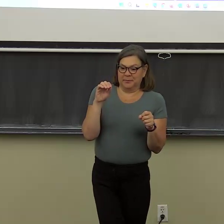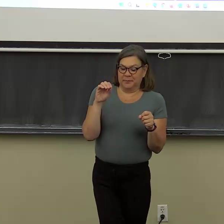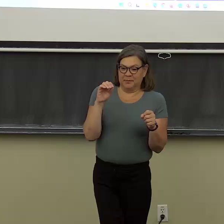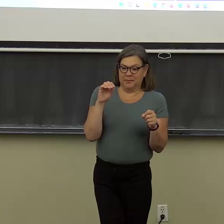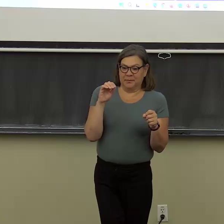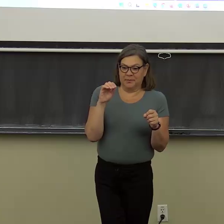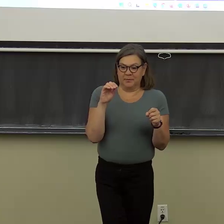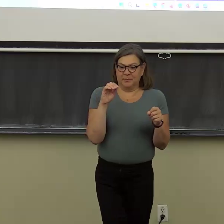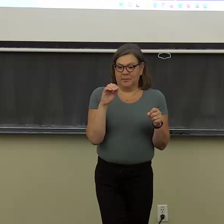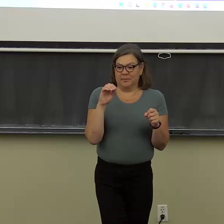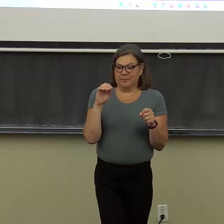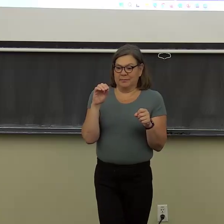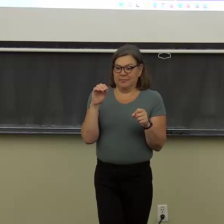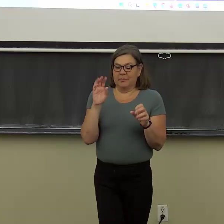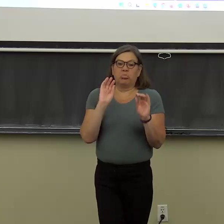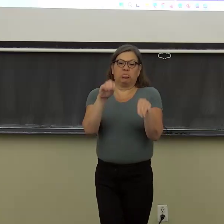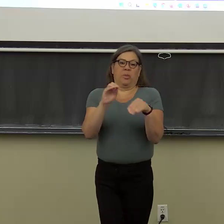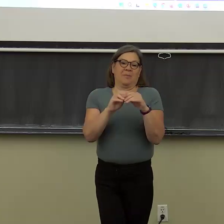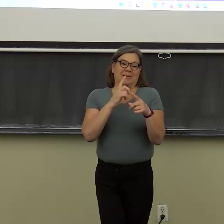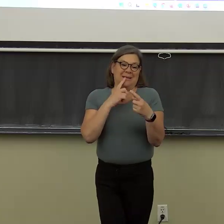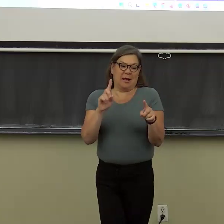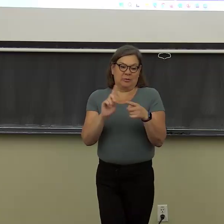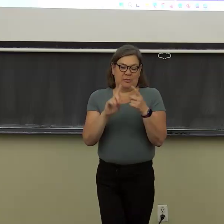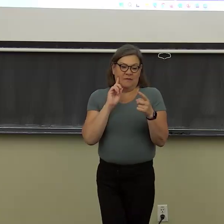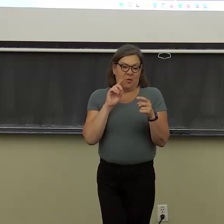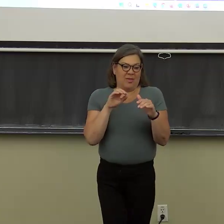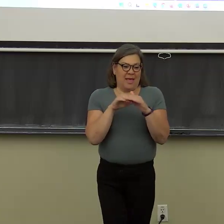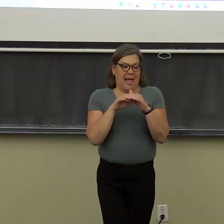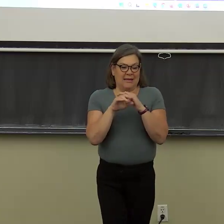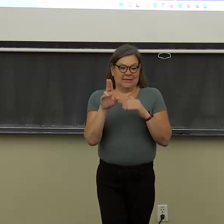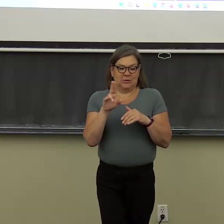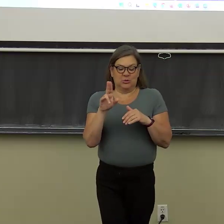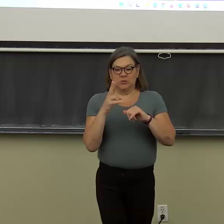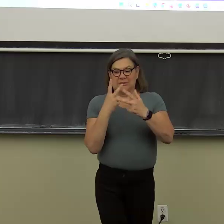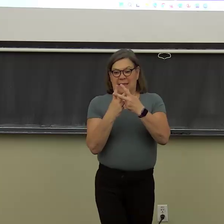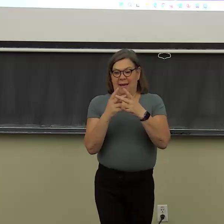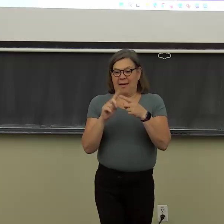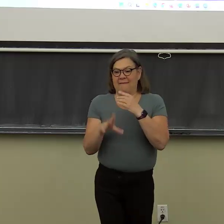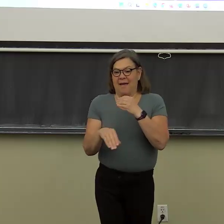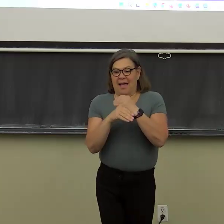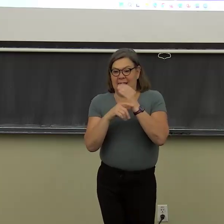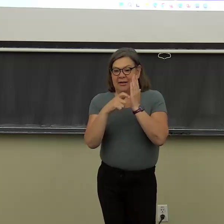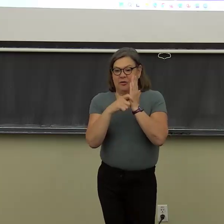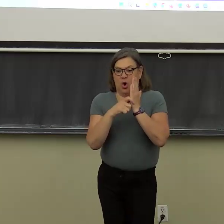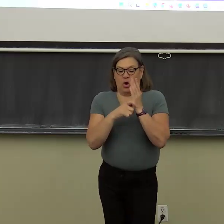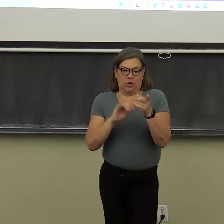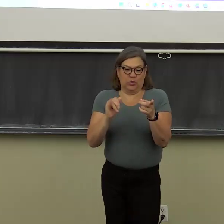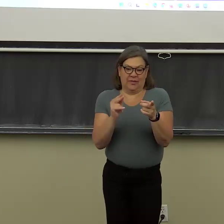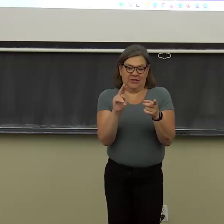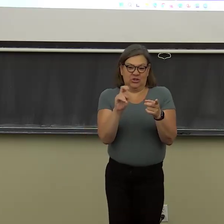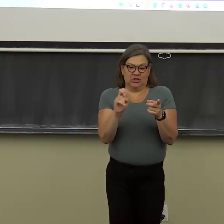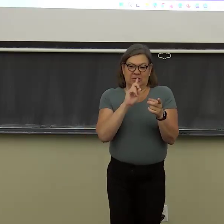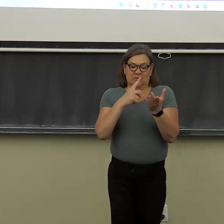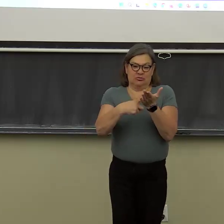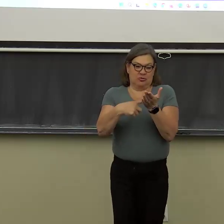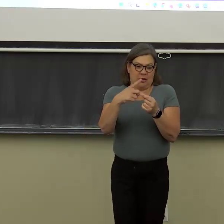I'll ask them. I'll get them into the announcements for the actual Slack channel. In the notes, I've added the article that Jean is referencing,